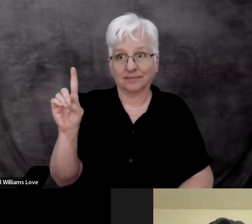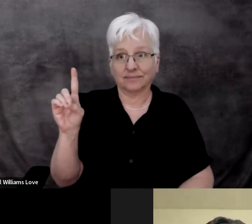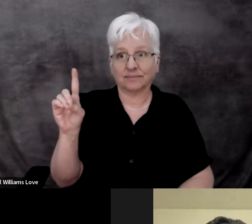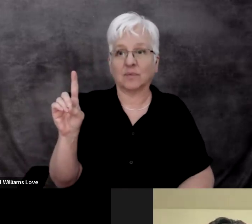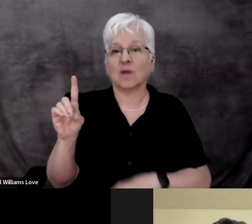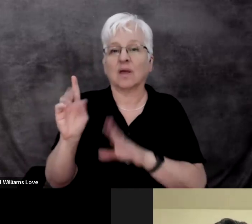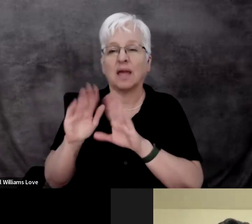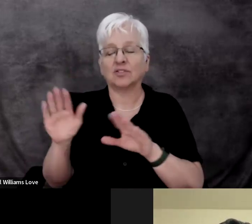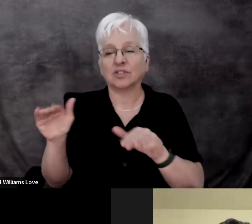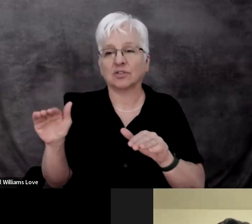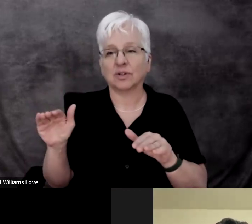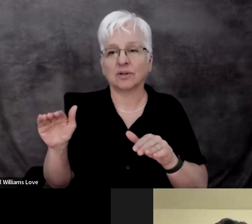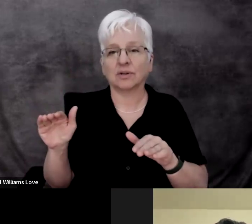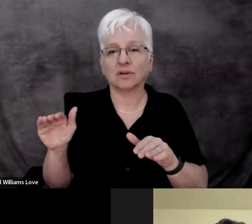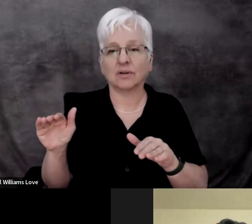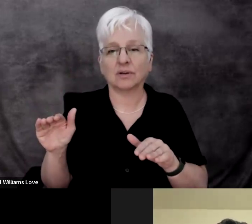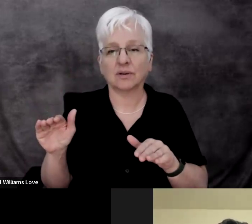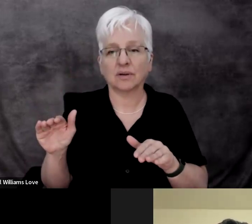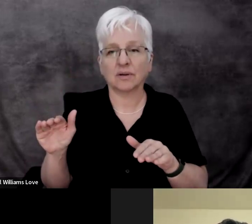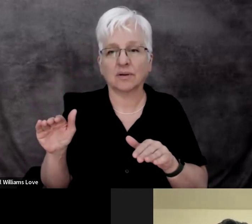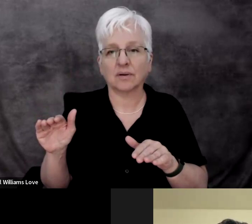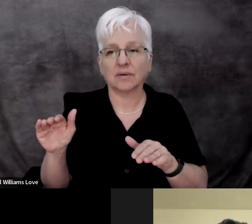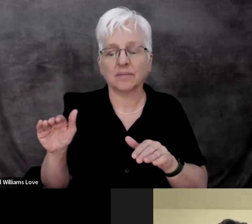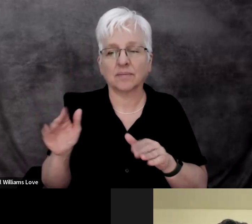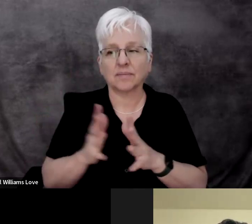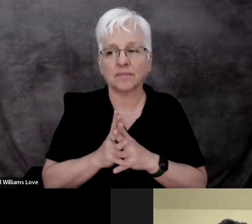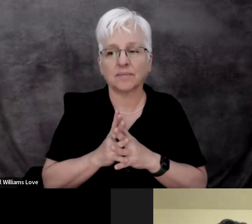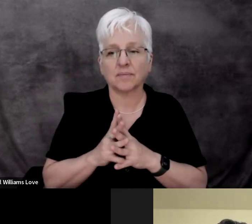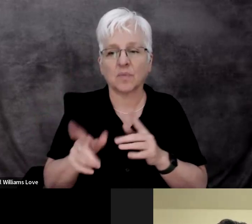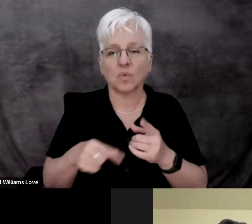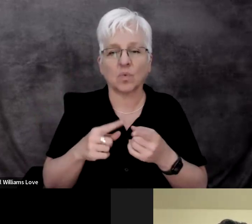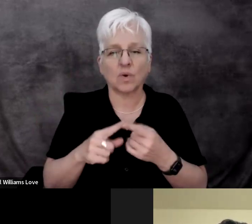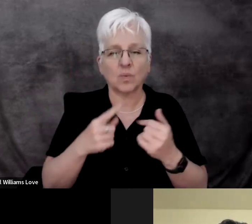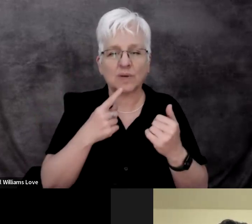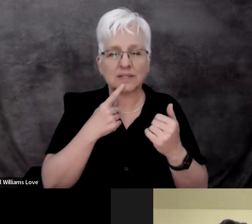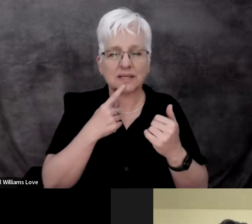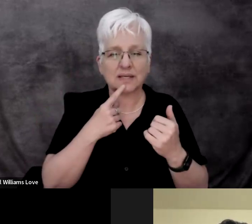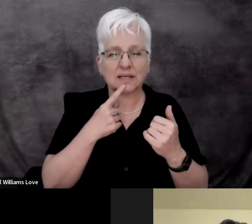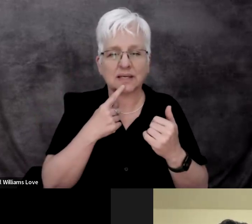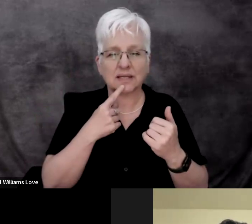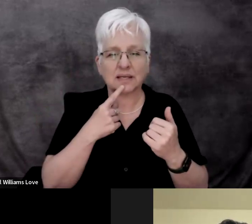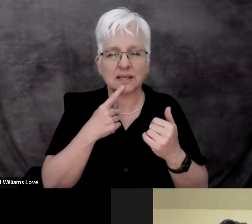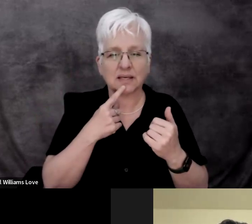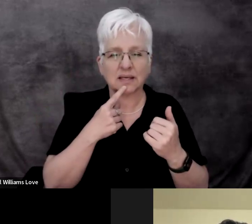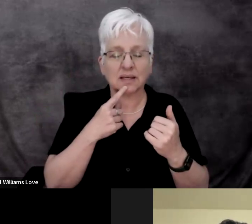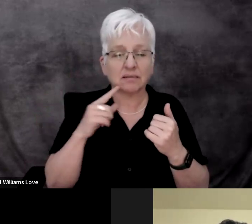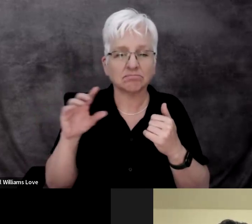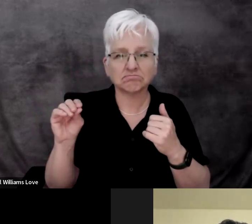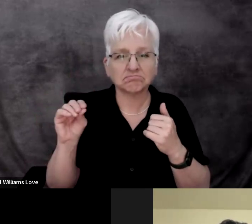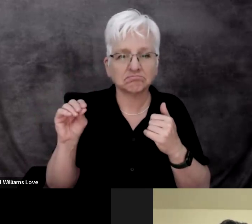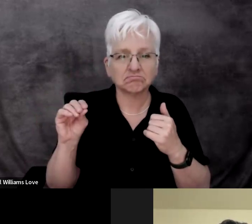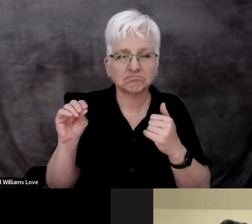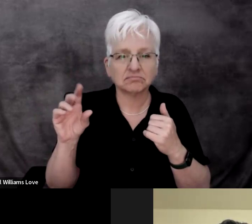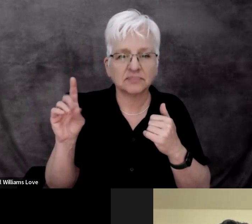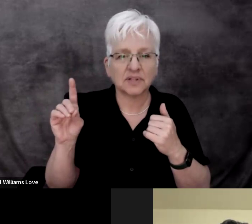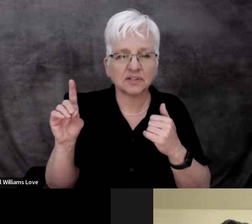this population coming in, and I want to make a distinction. So when we say ASD or autism spectrum disorder, intellectual developmental disability,